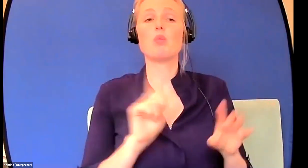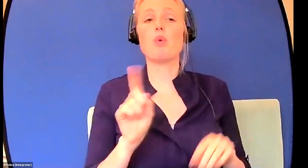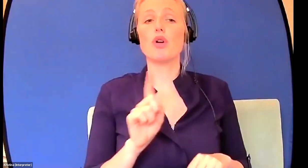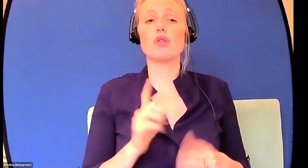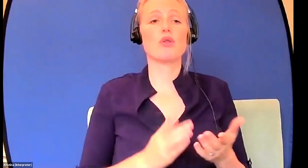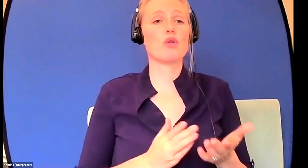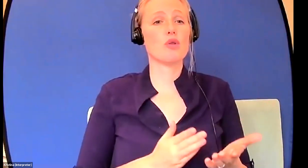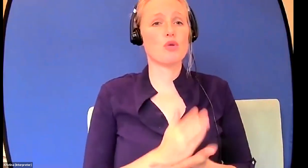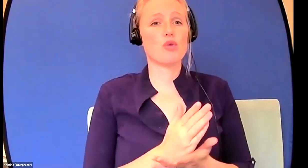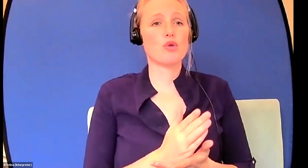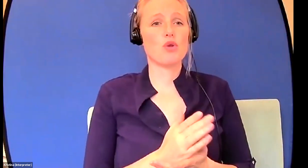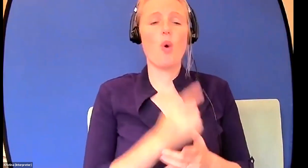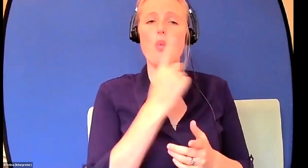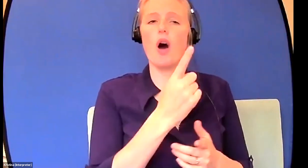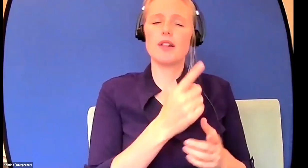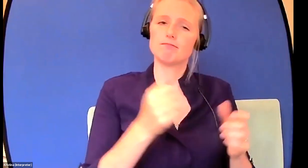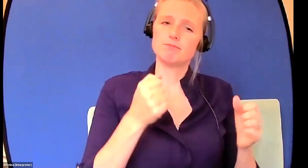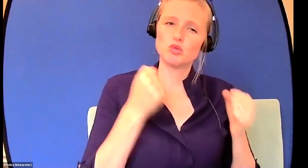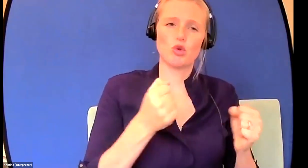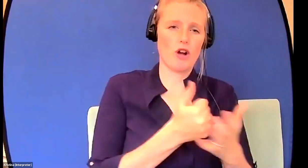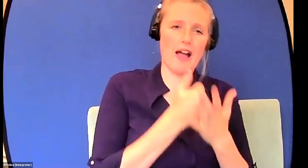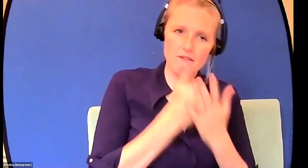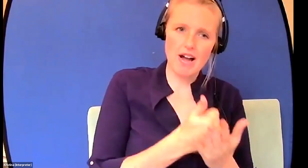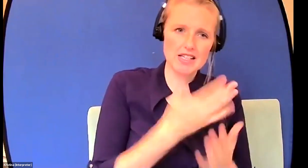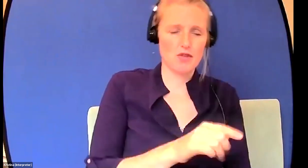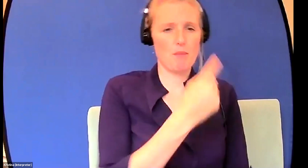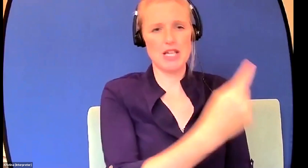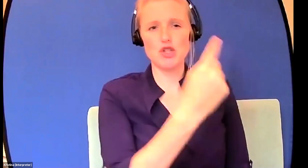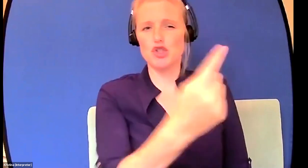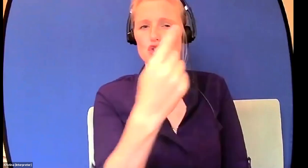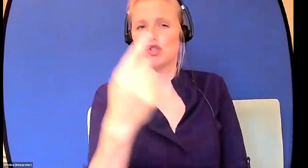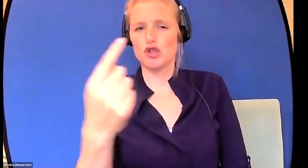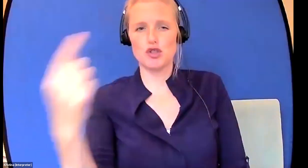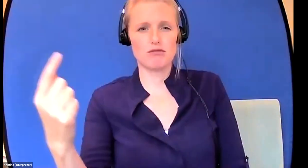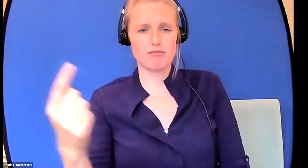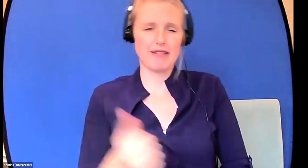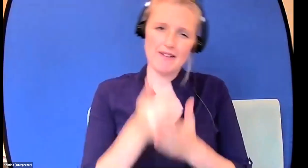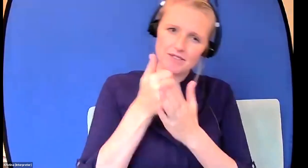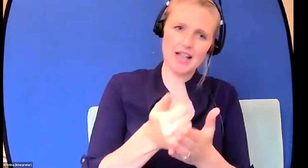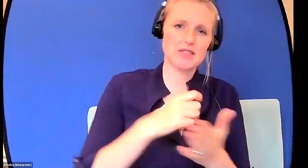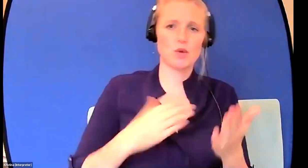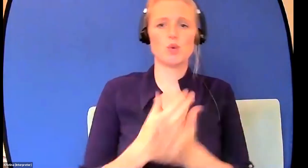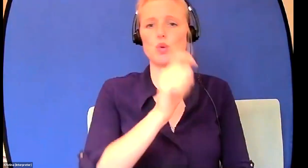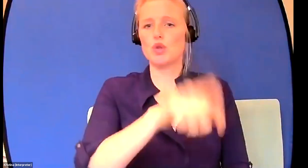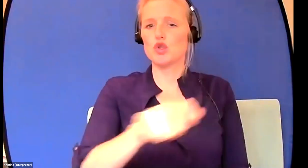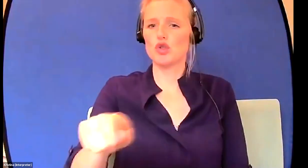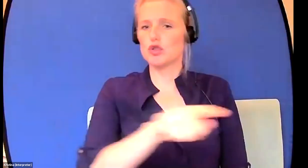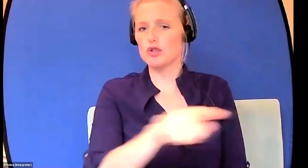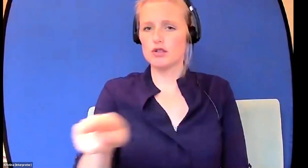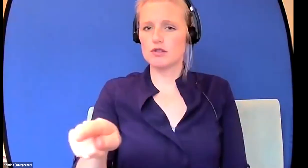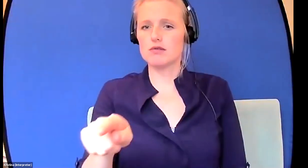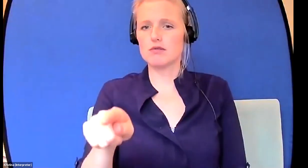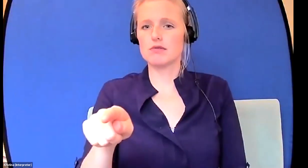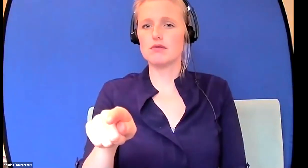collecting one piece of advice from each of the panelists to the new students for developing their